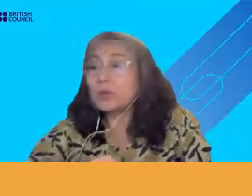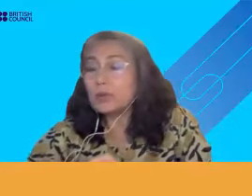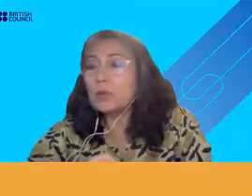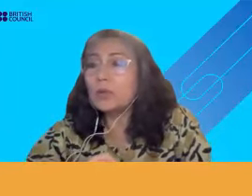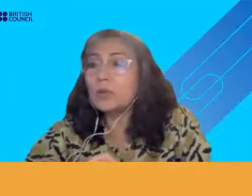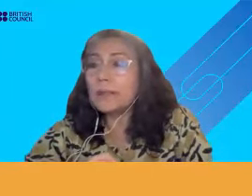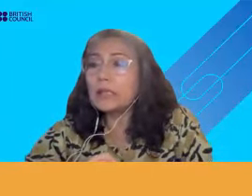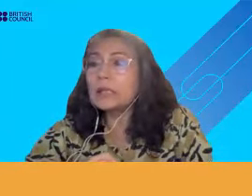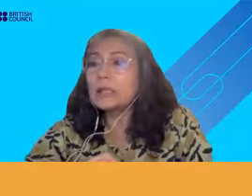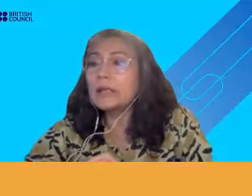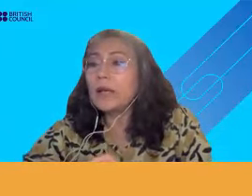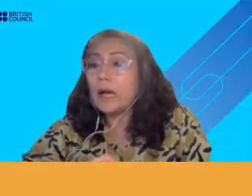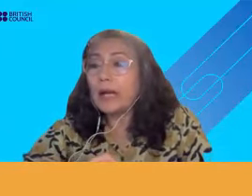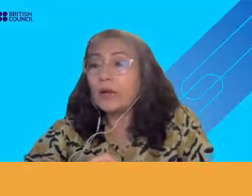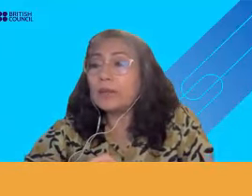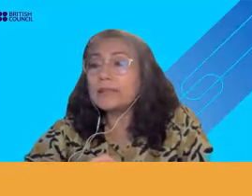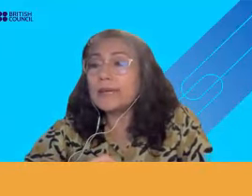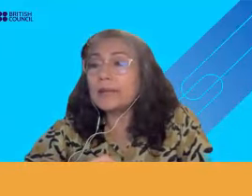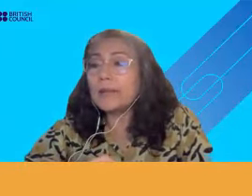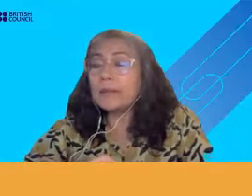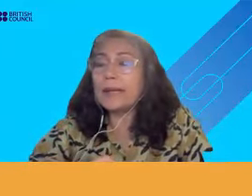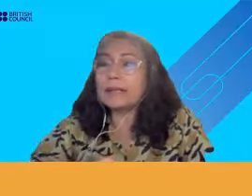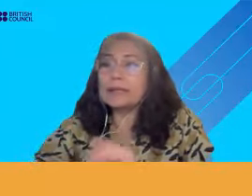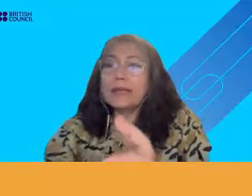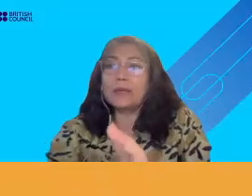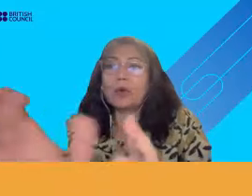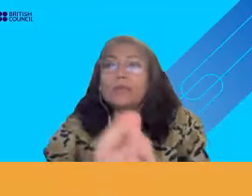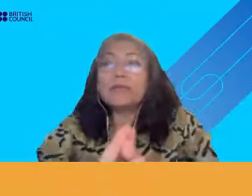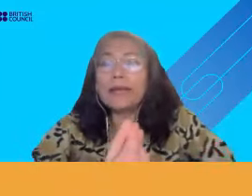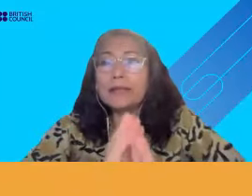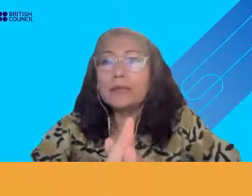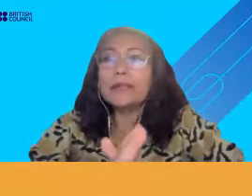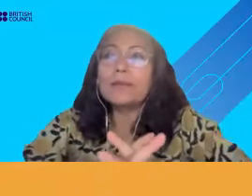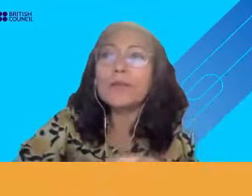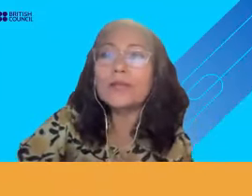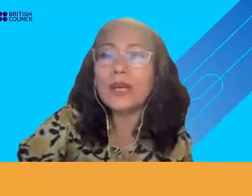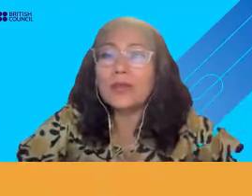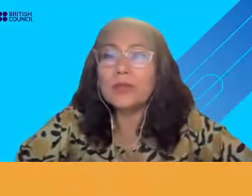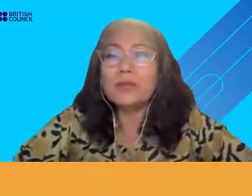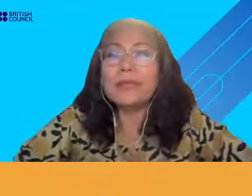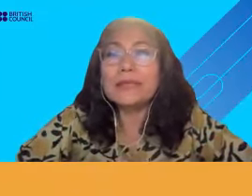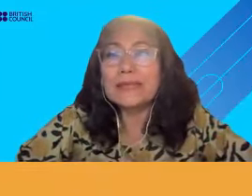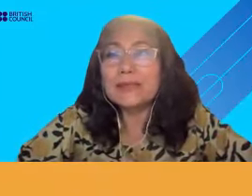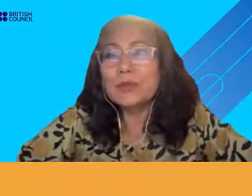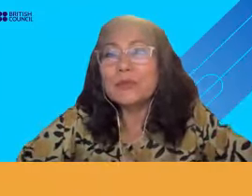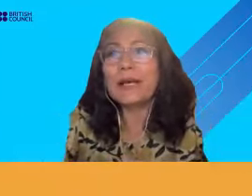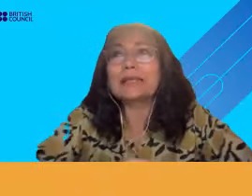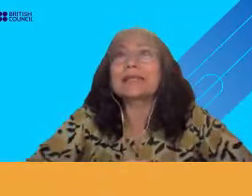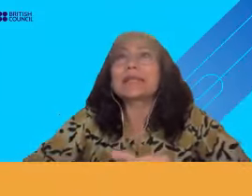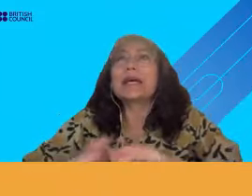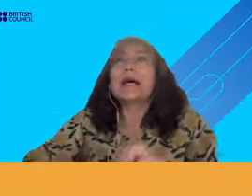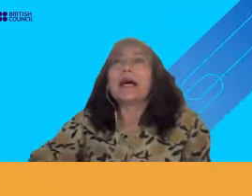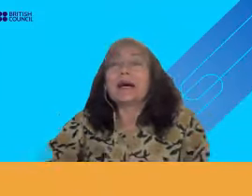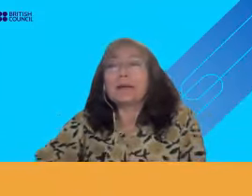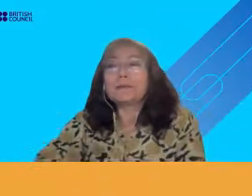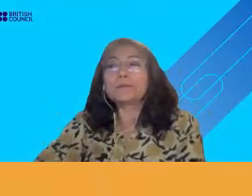when you go to the local market. I always carry my bags and I'm always fighting with them when they try to give me single-use